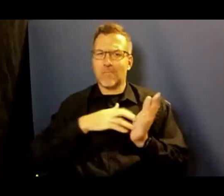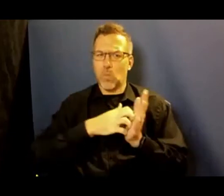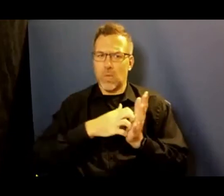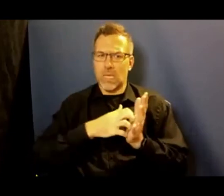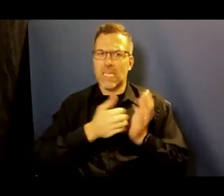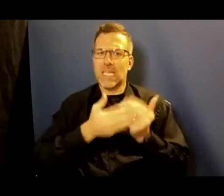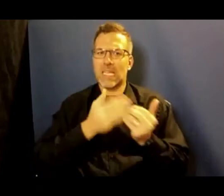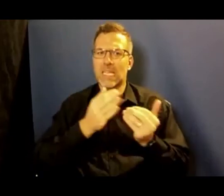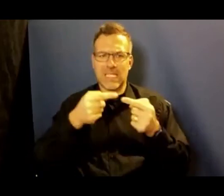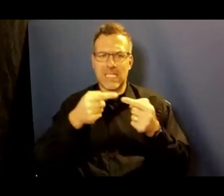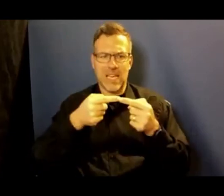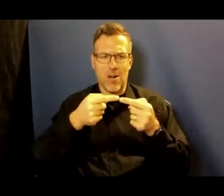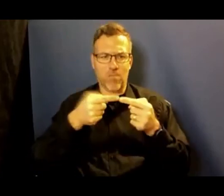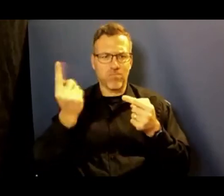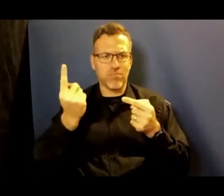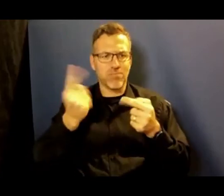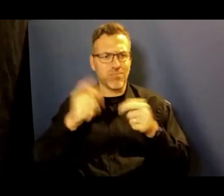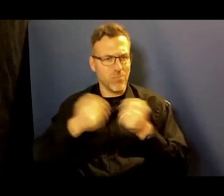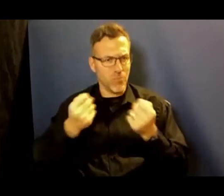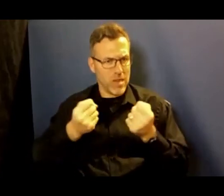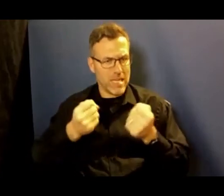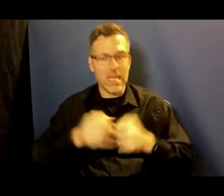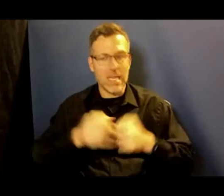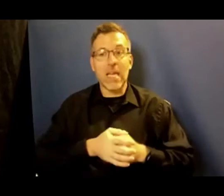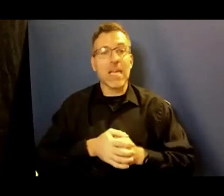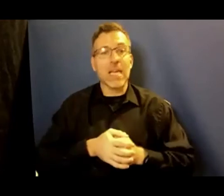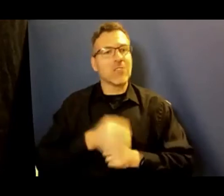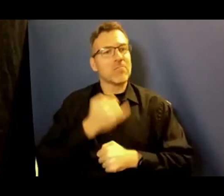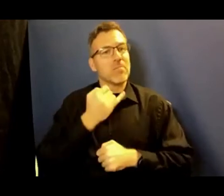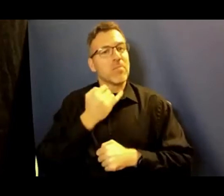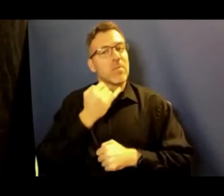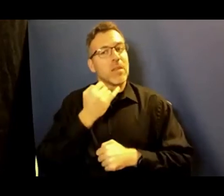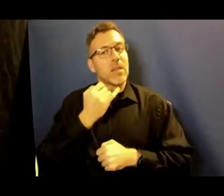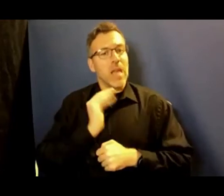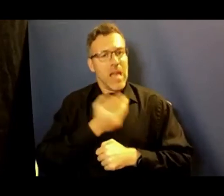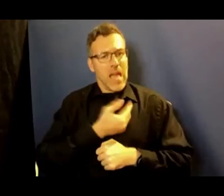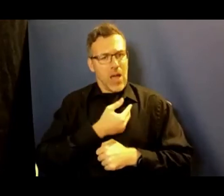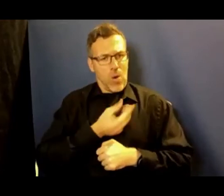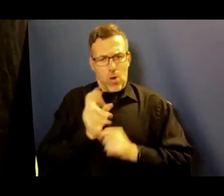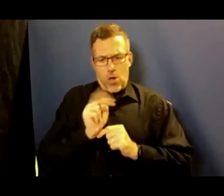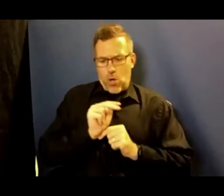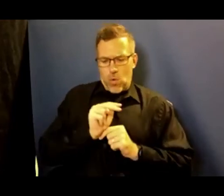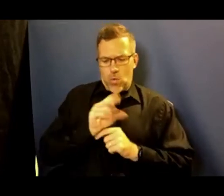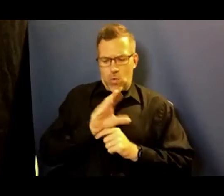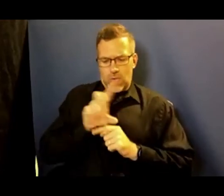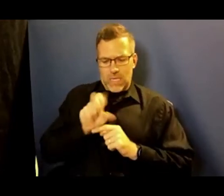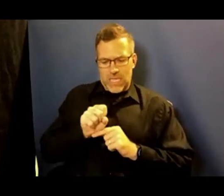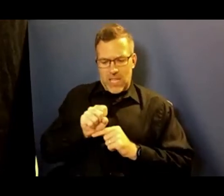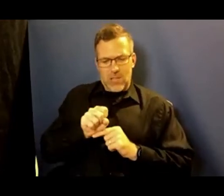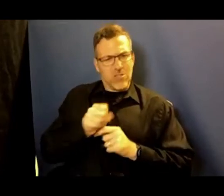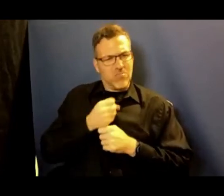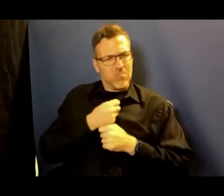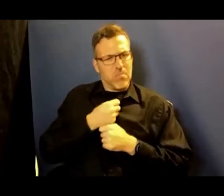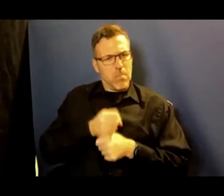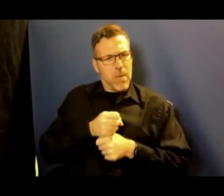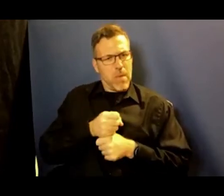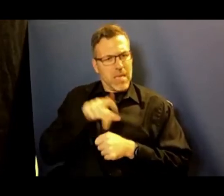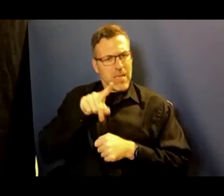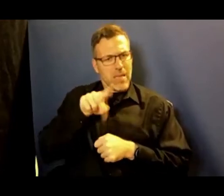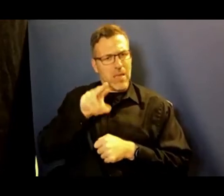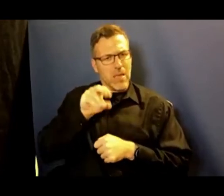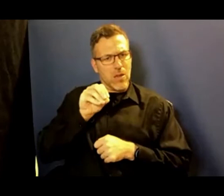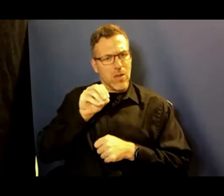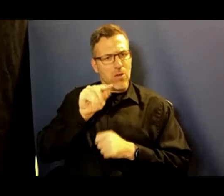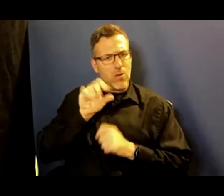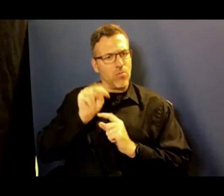because otherwise we'd have all kinds of proteins we don't need. I mean, our own cells would make proteins that we don't need. So it degrades really rapidly. And